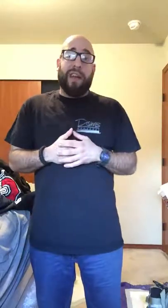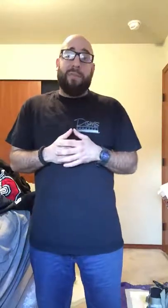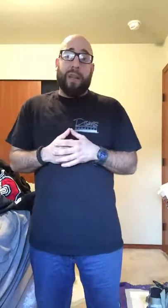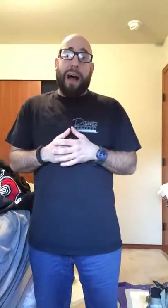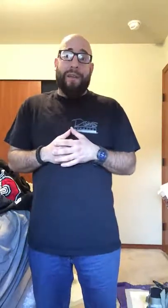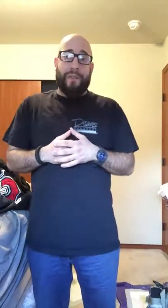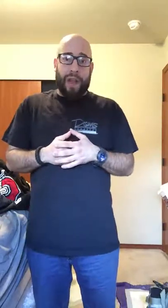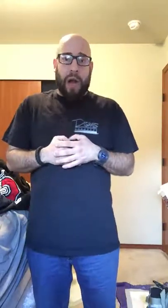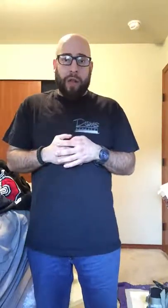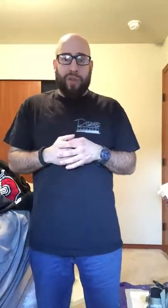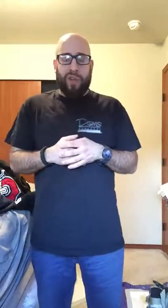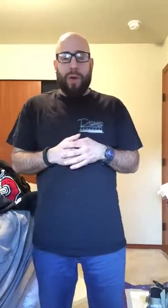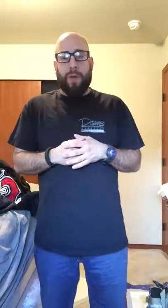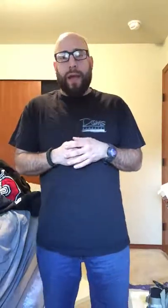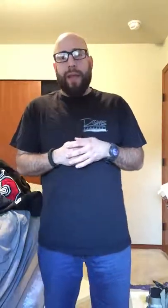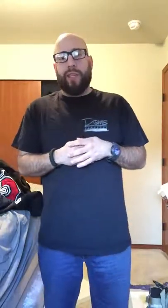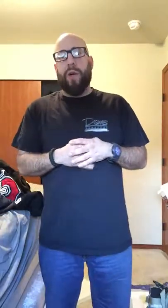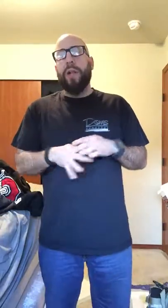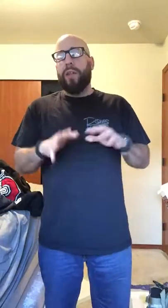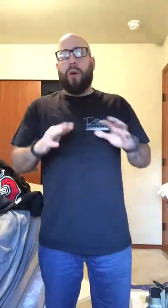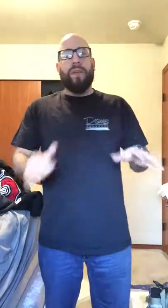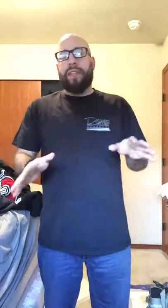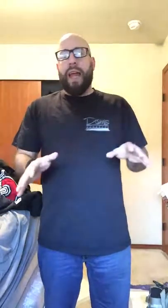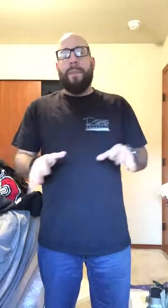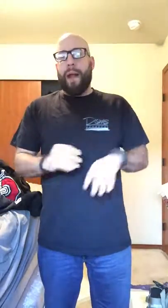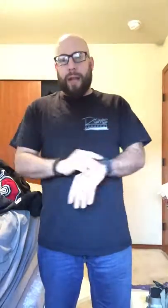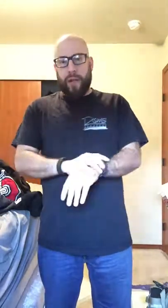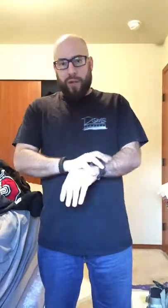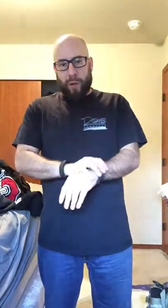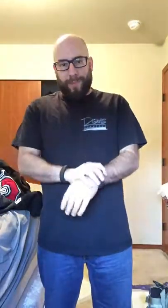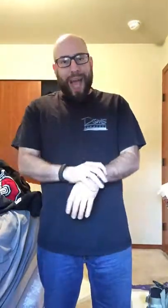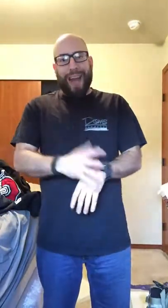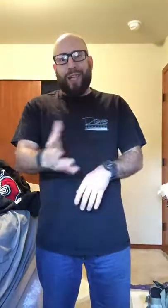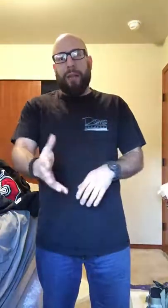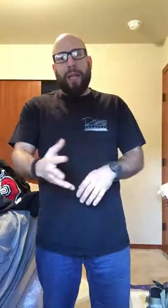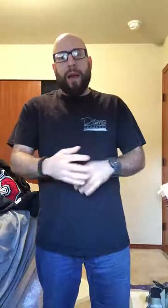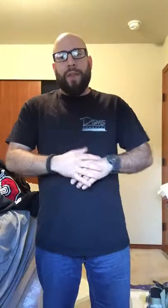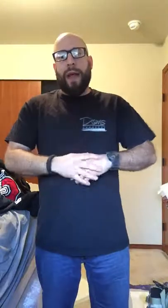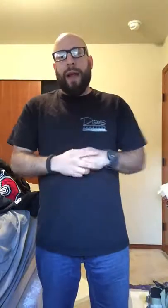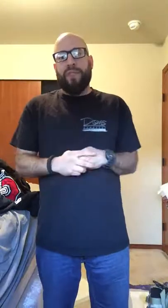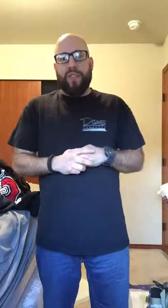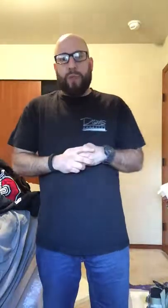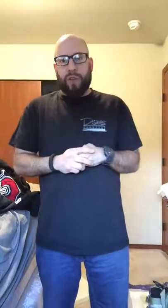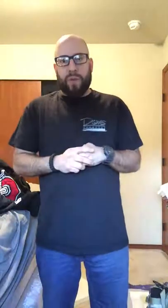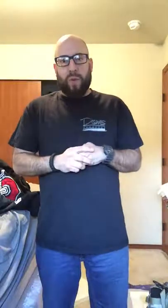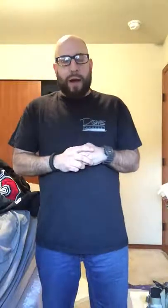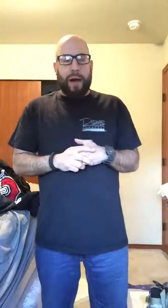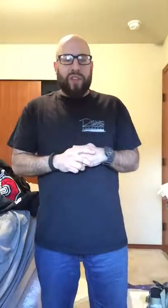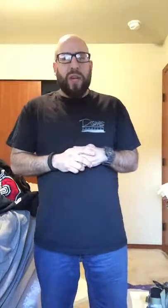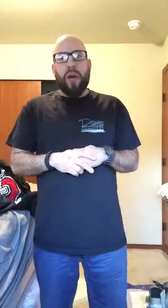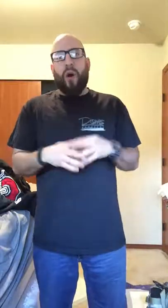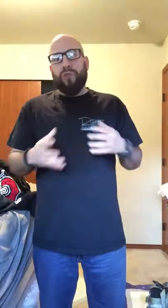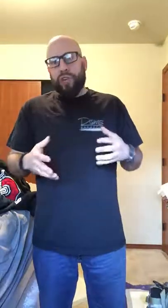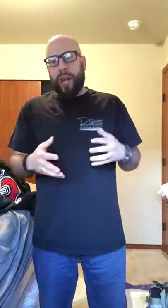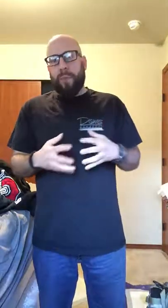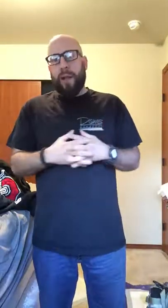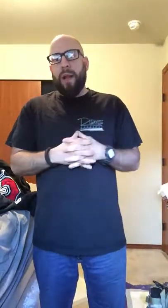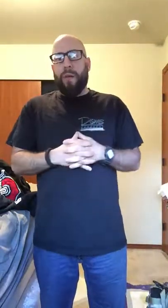been alive, if not close to it, okay? So don't listen to anybody in the gun store. I had a gentleman the other day, I was in Sportsman's Warehouse, older gentleman. We were